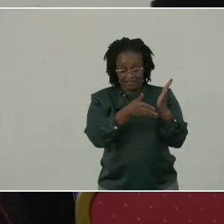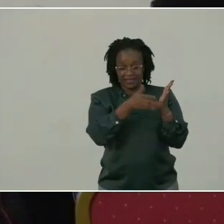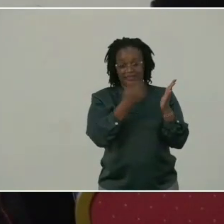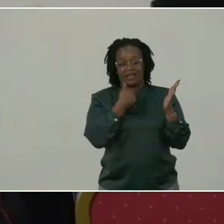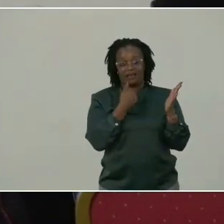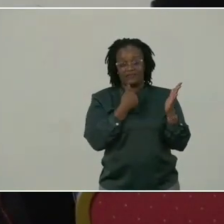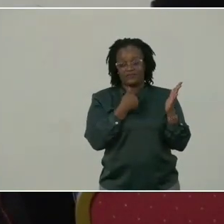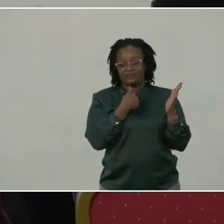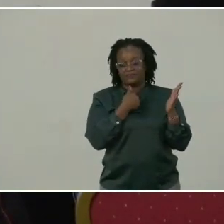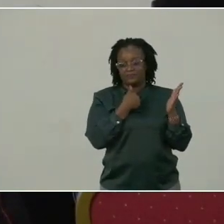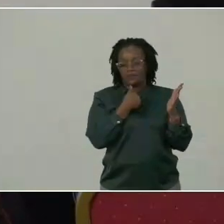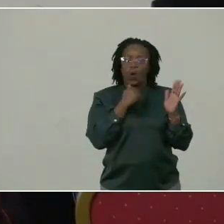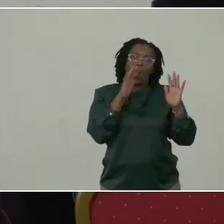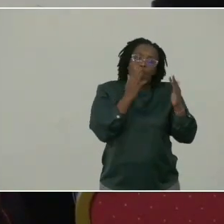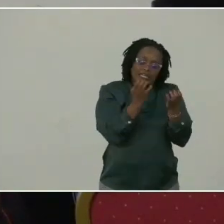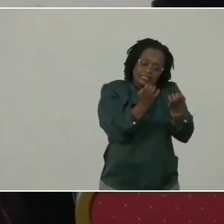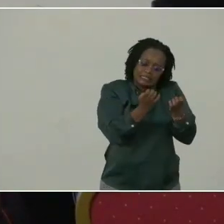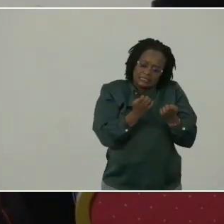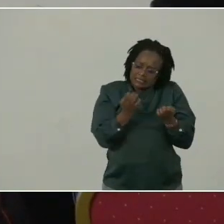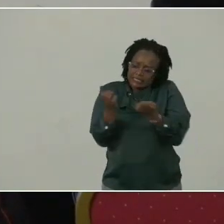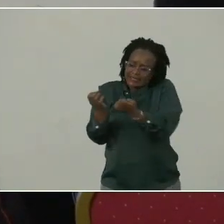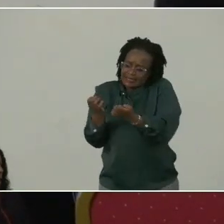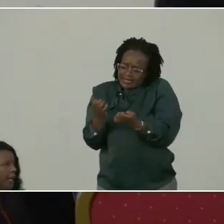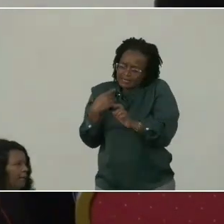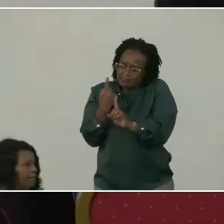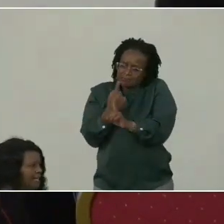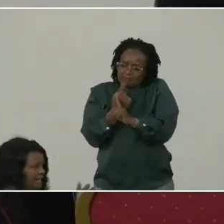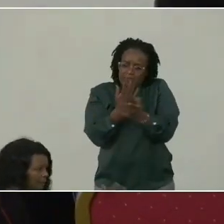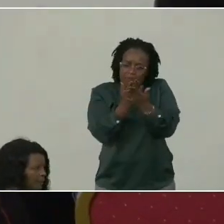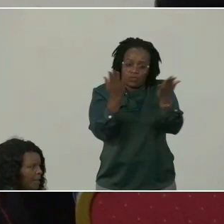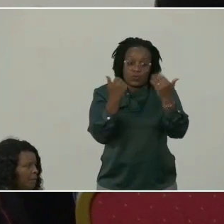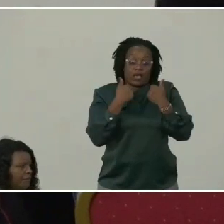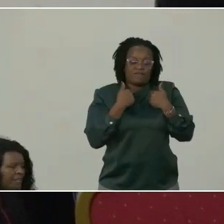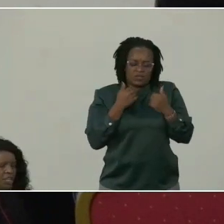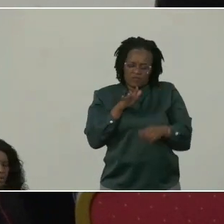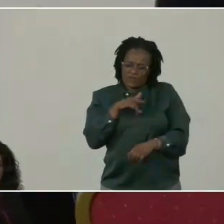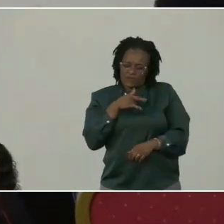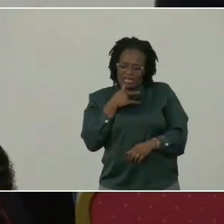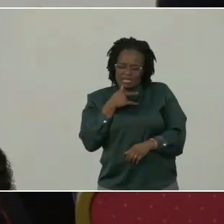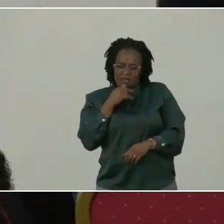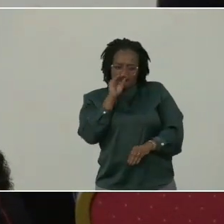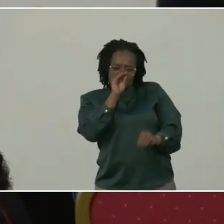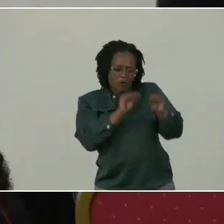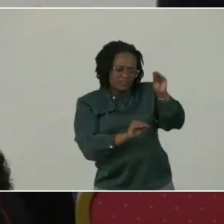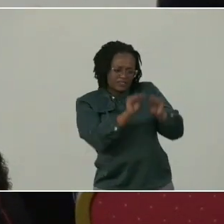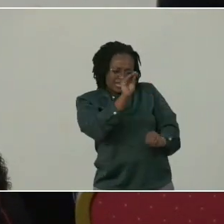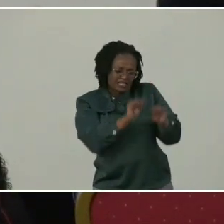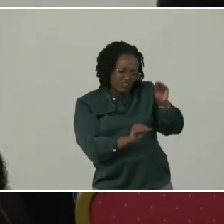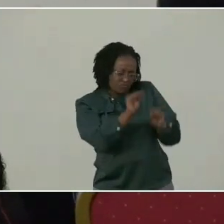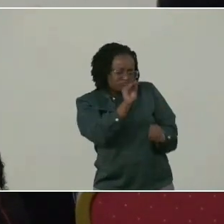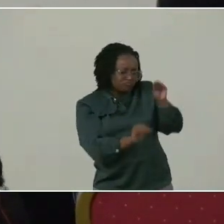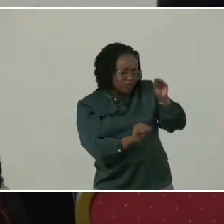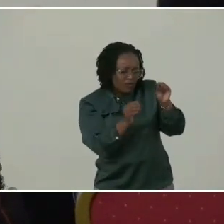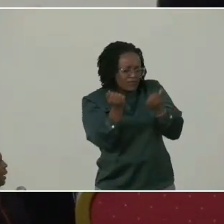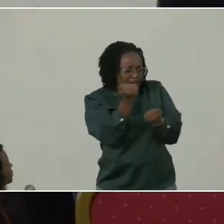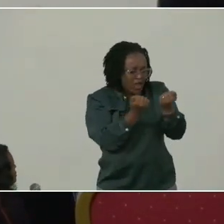those needs that you have and you feel, for example, the modification of the vehicles. Again, as I sat